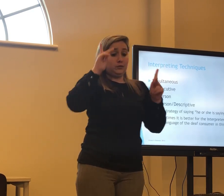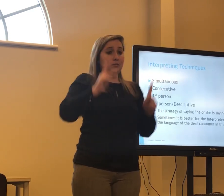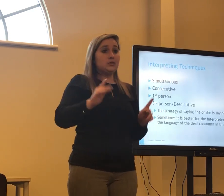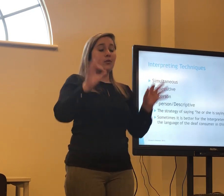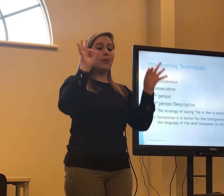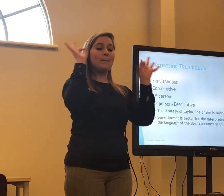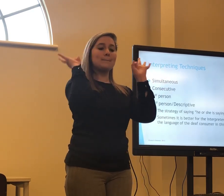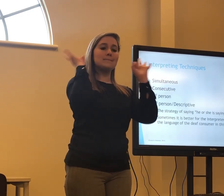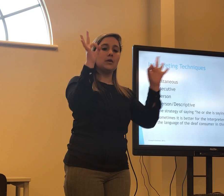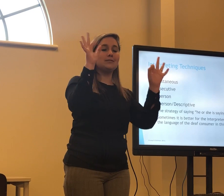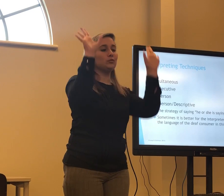Third person.